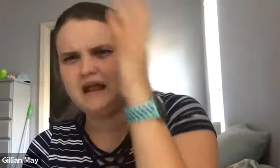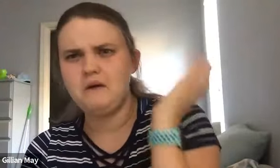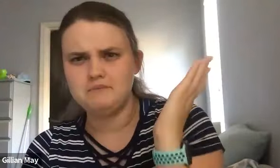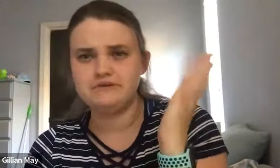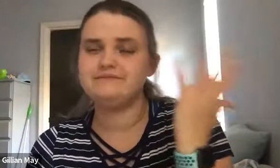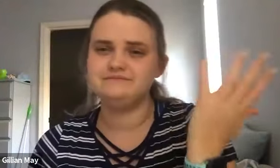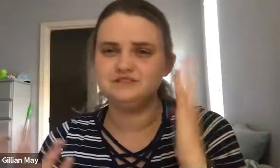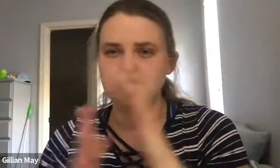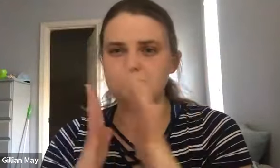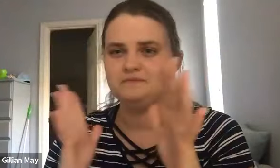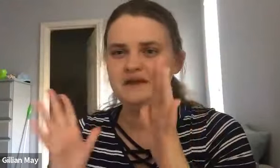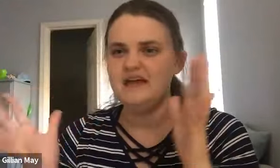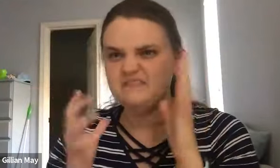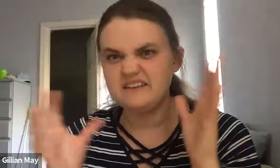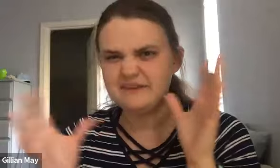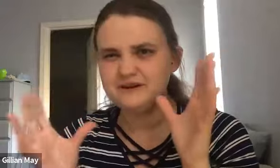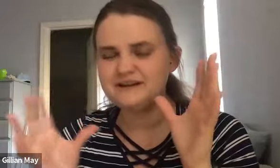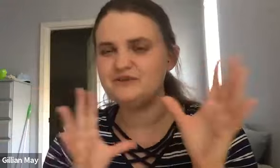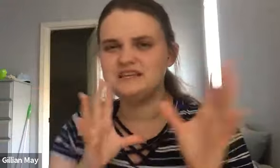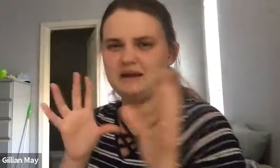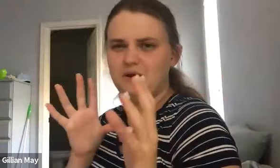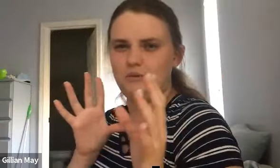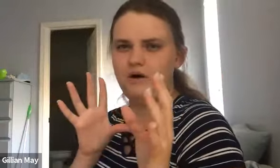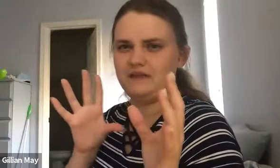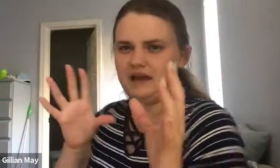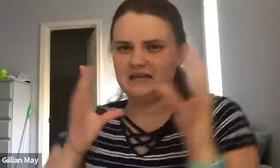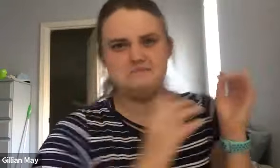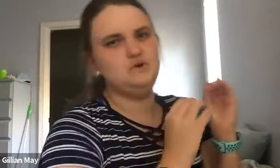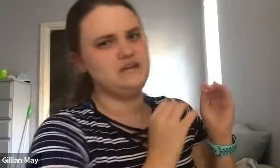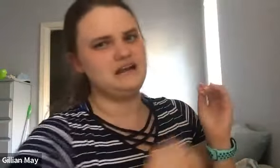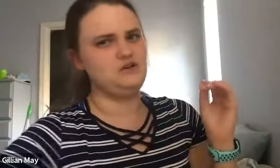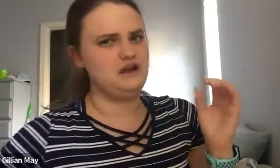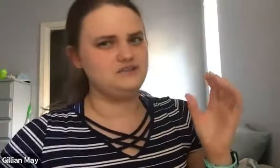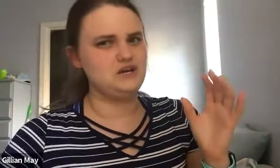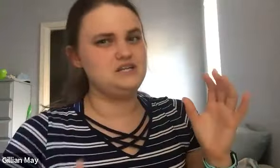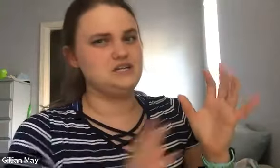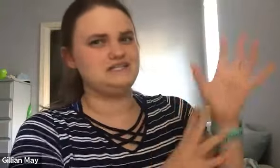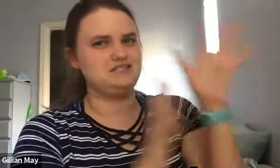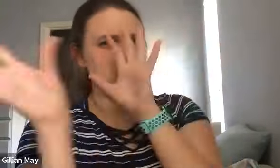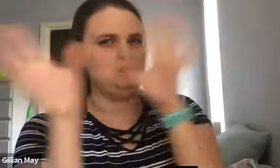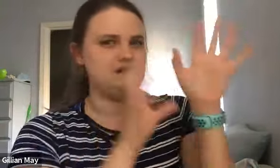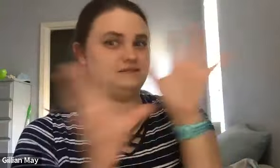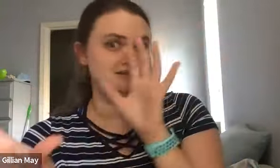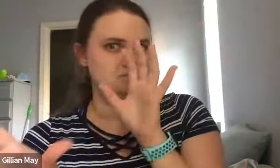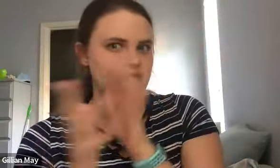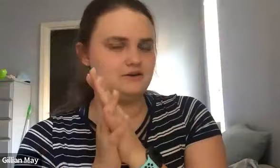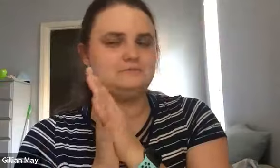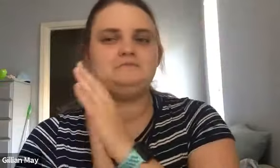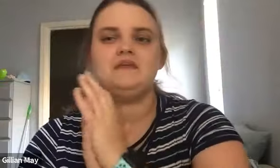how I'm moving. So if it looks like I'm in a wall, like I keep moving and I look kind of strange, it's so you guys can see me